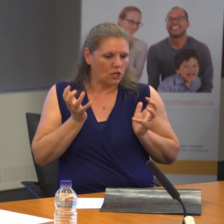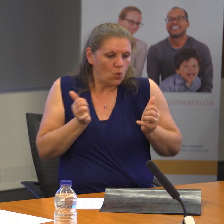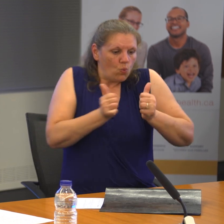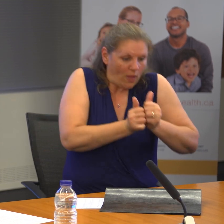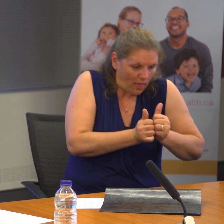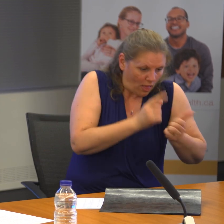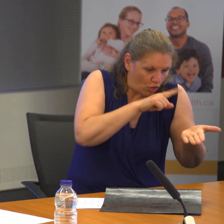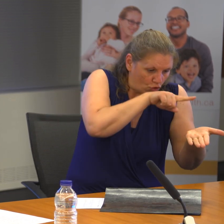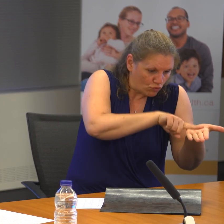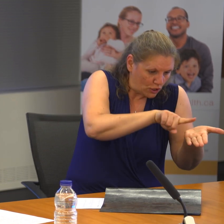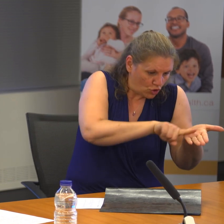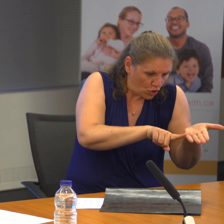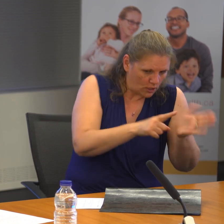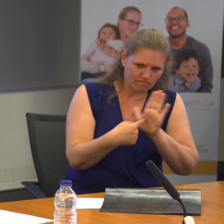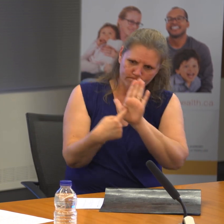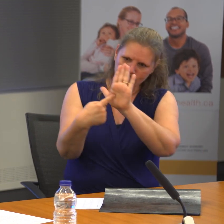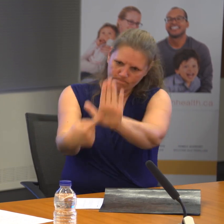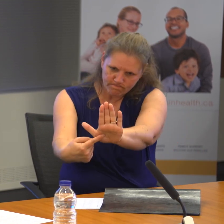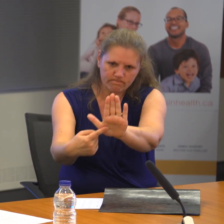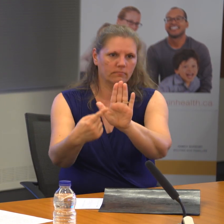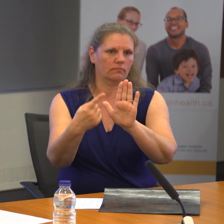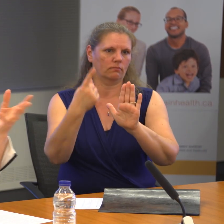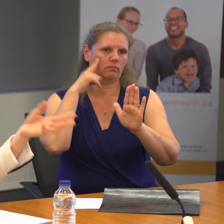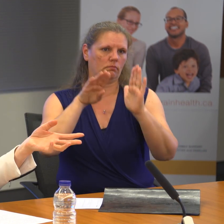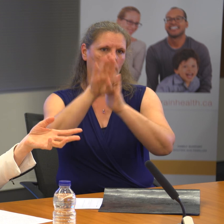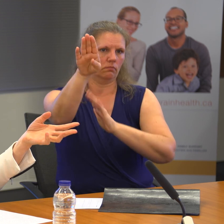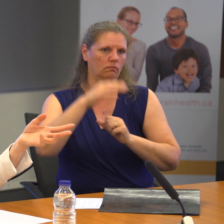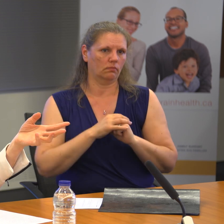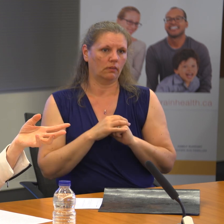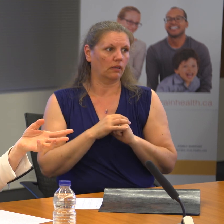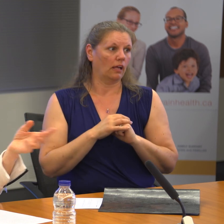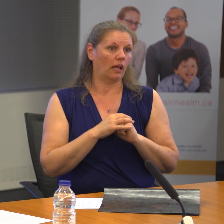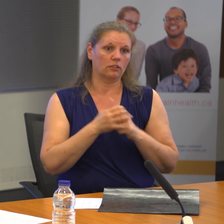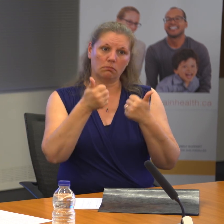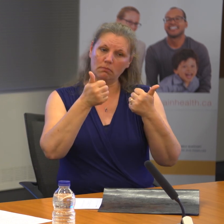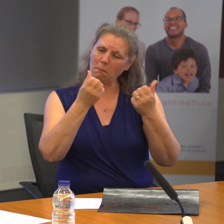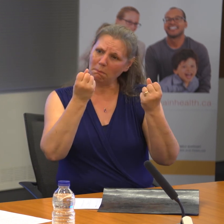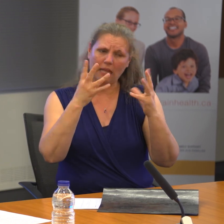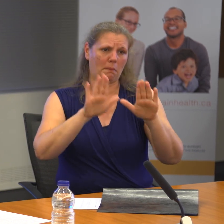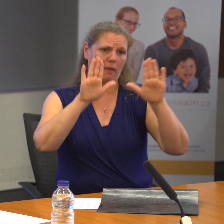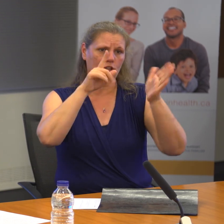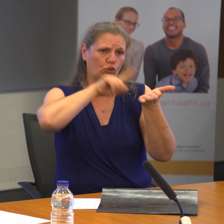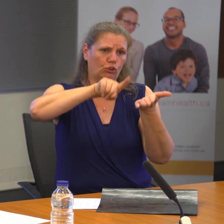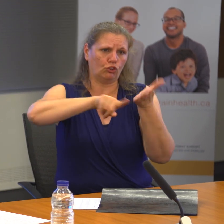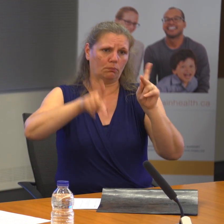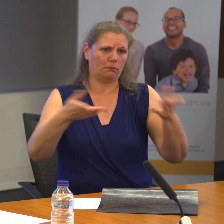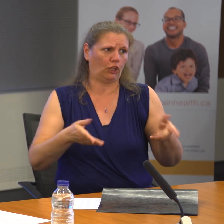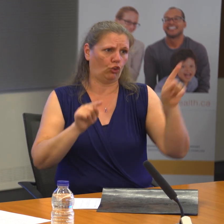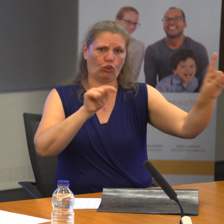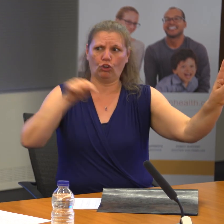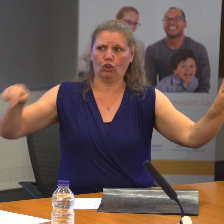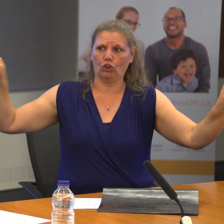get incredible outcomes. And to the incredible researchers that are here today, we have ones